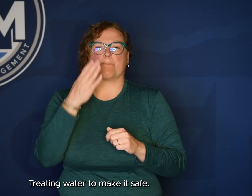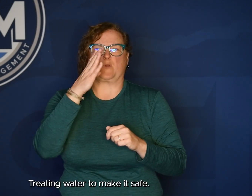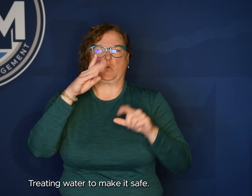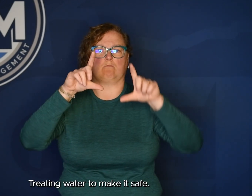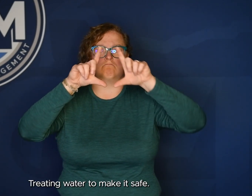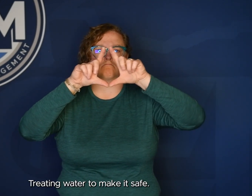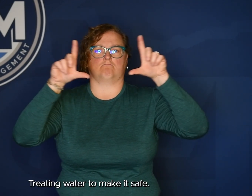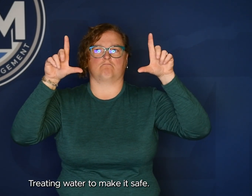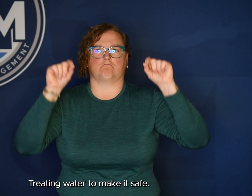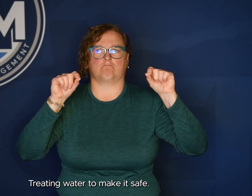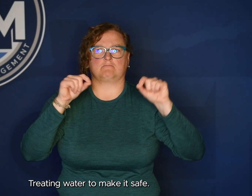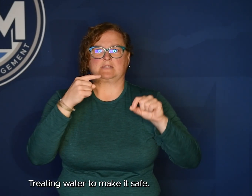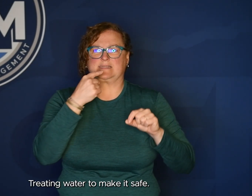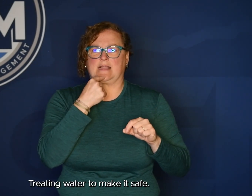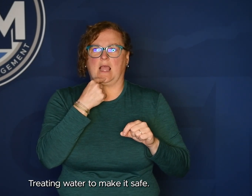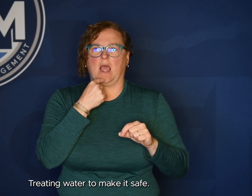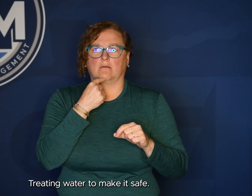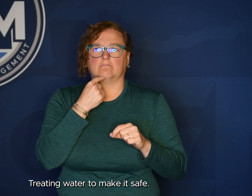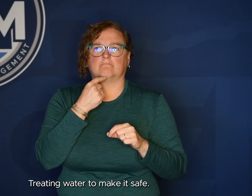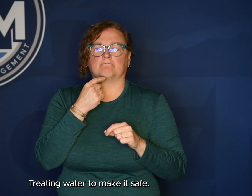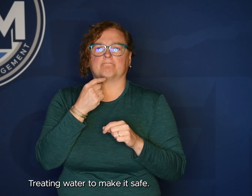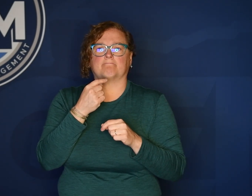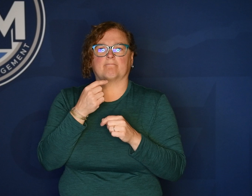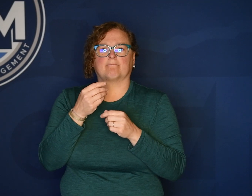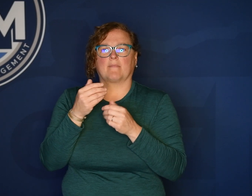Treating water to make it safe.